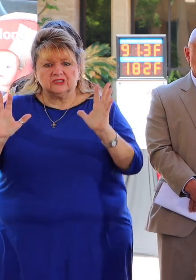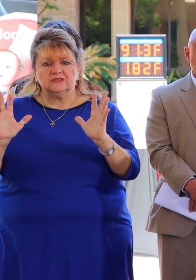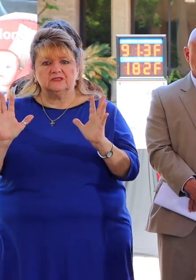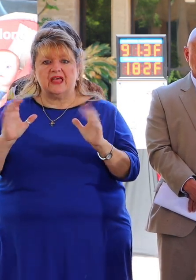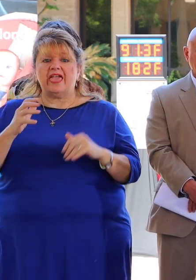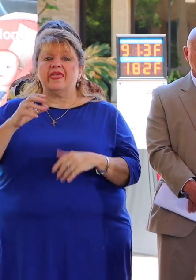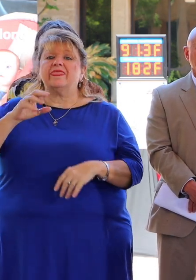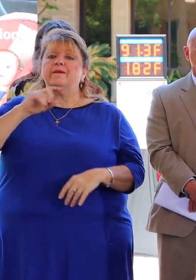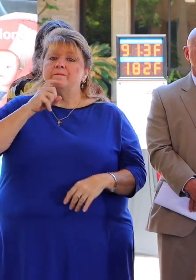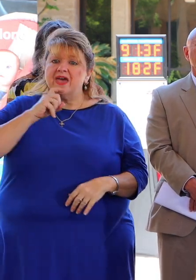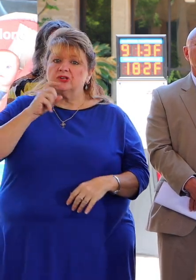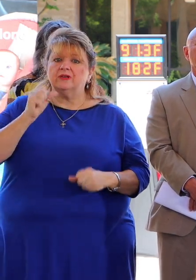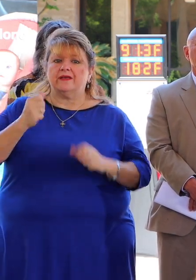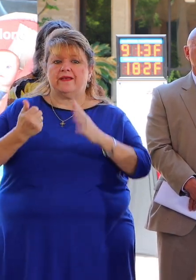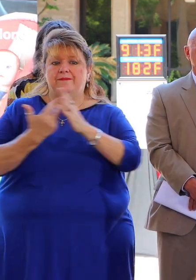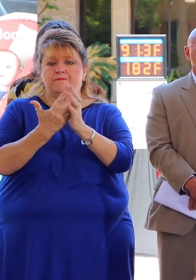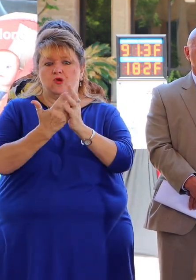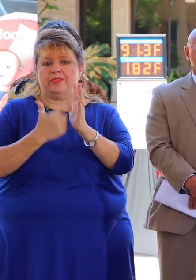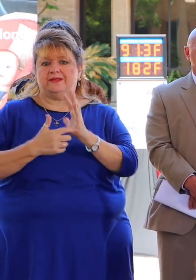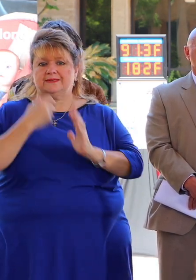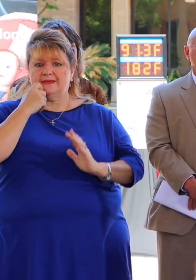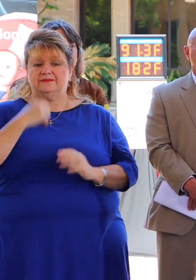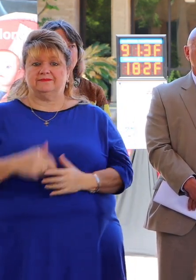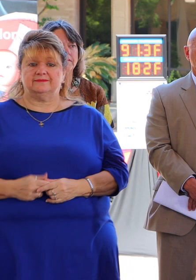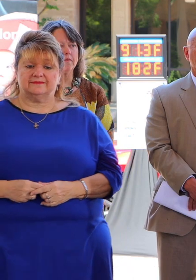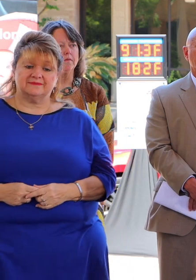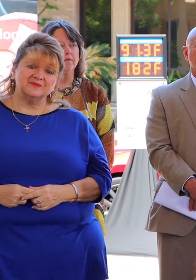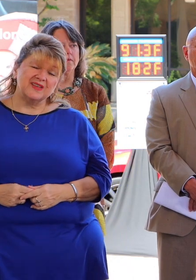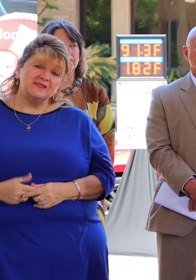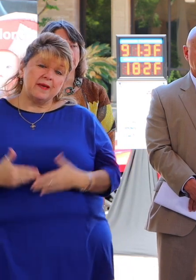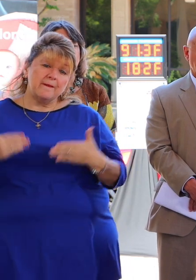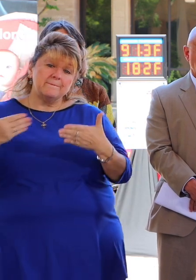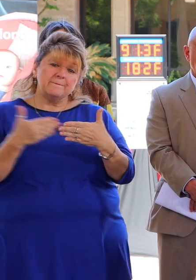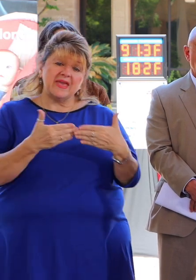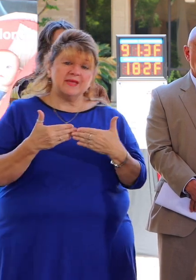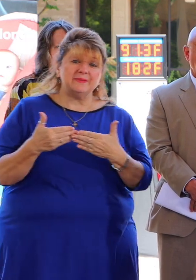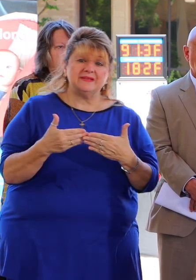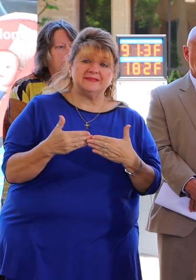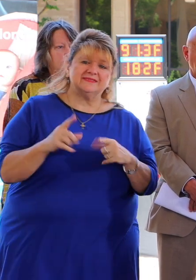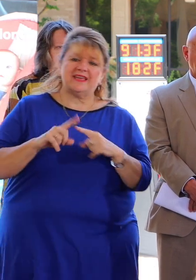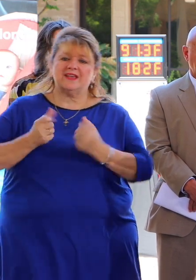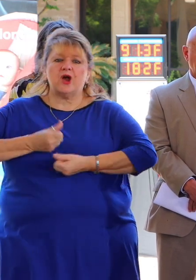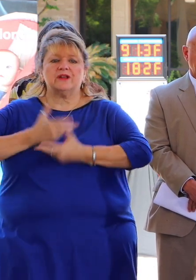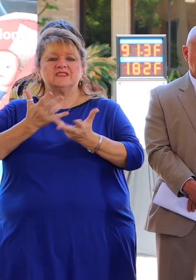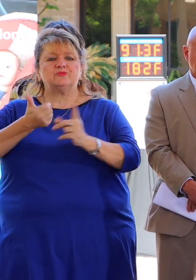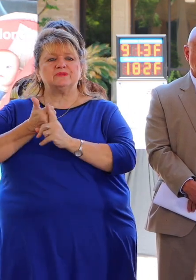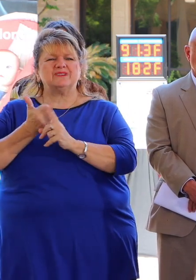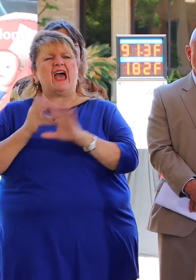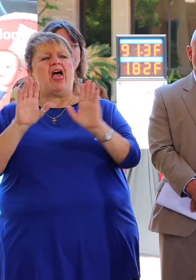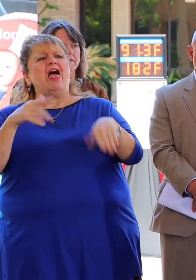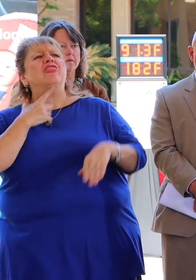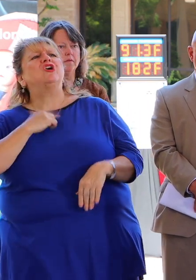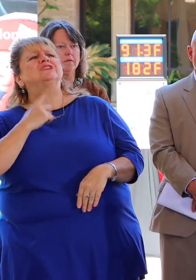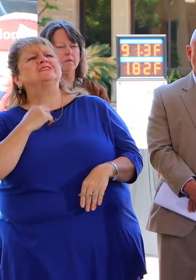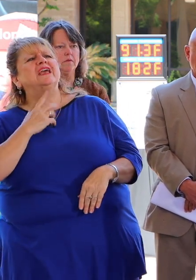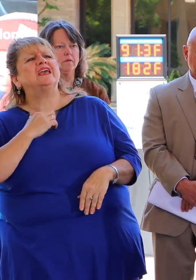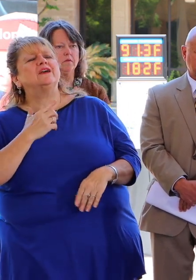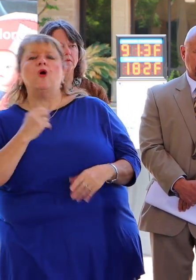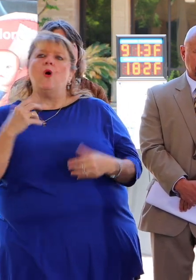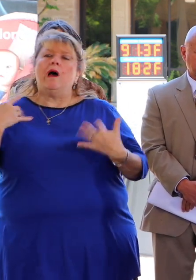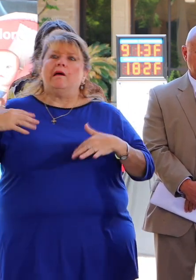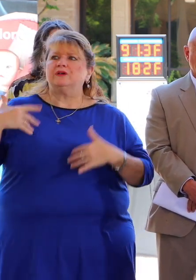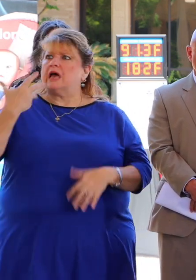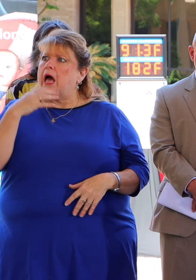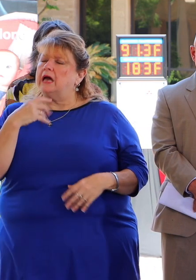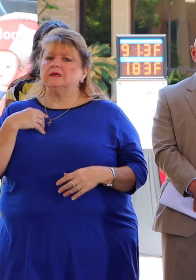car can burn. And also babies can't express themselves. They can't say, oh, I'm thirsty. Oh my